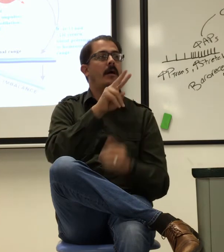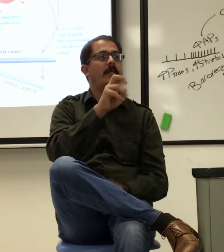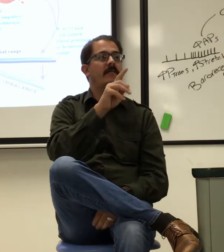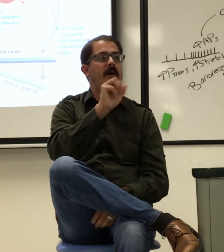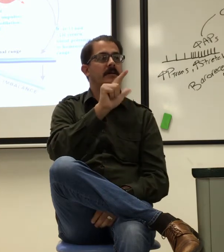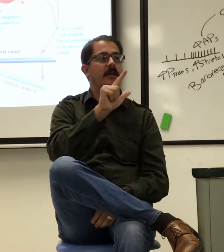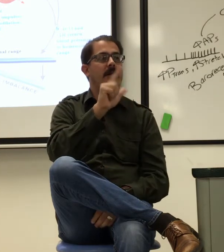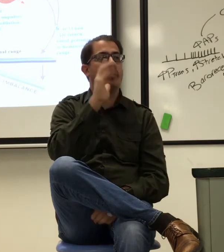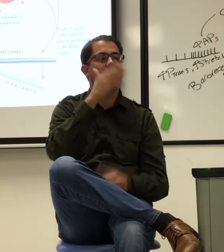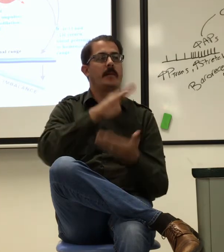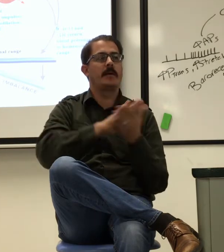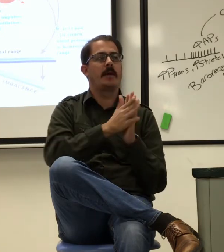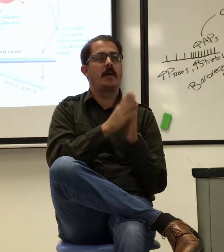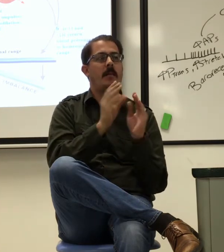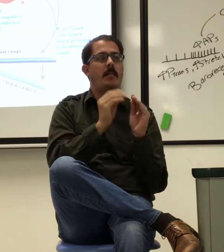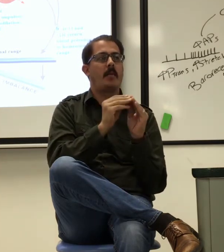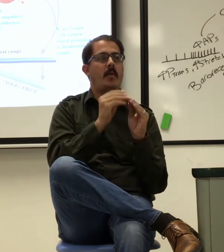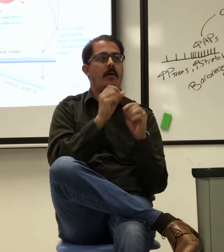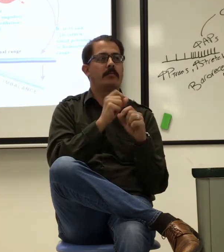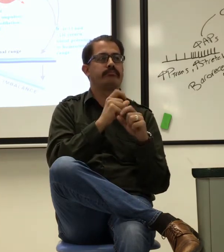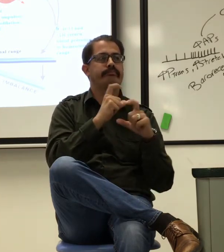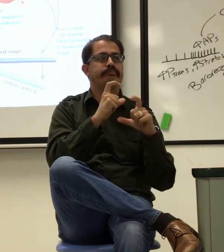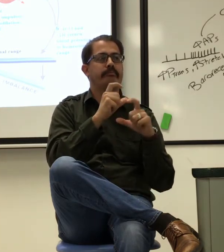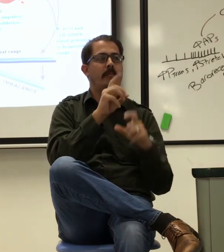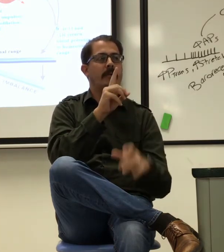will become more vasodilated.